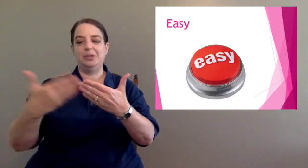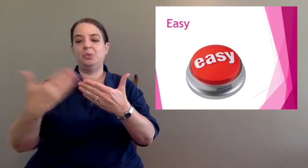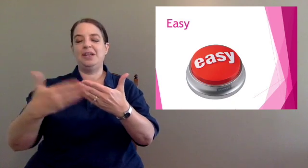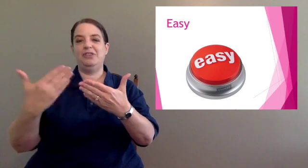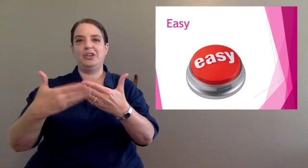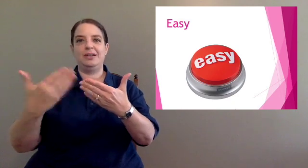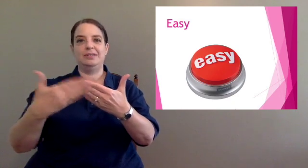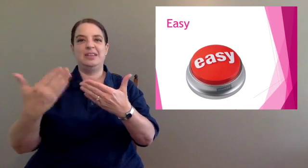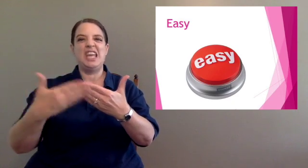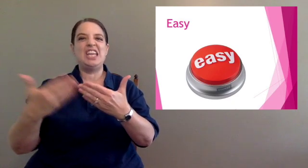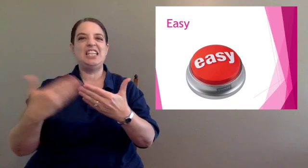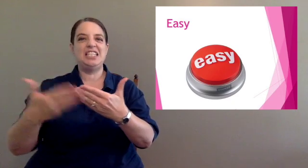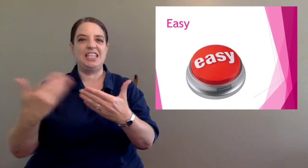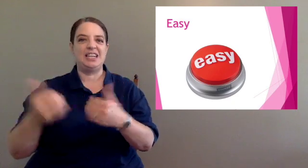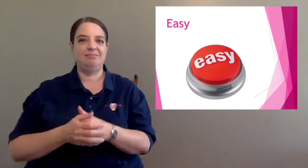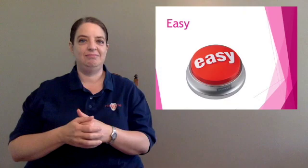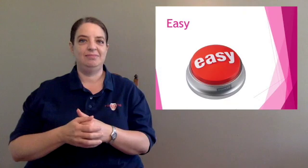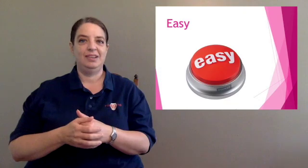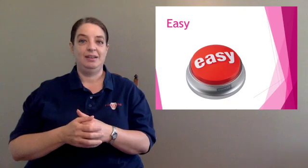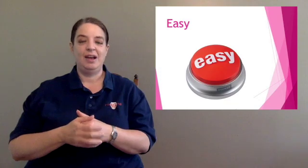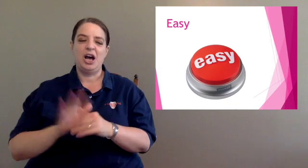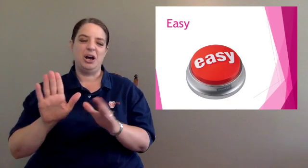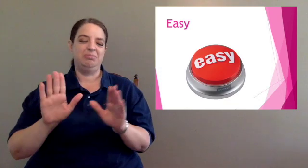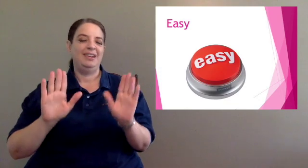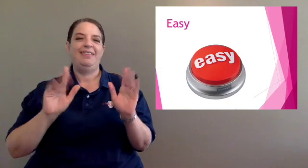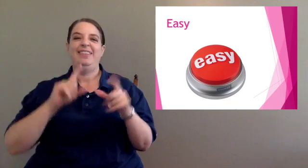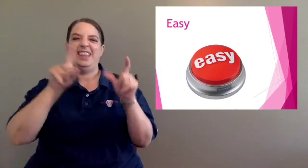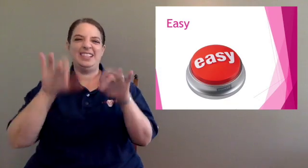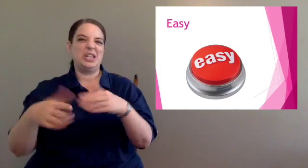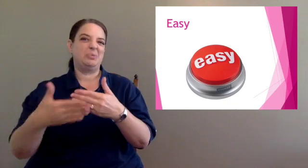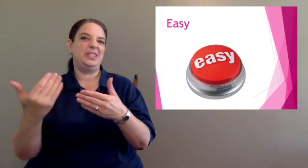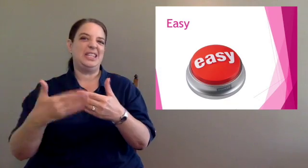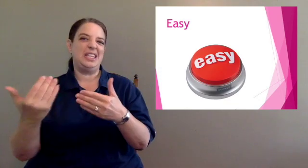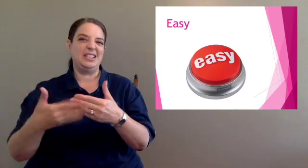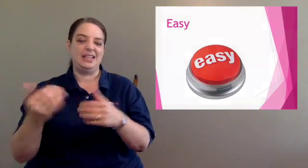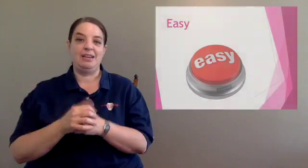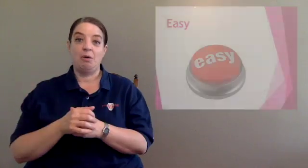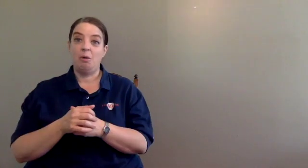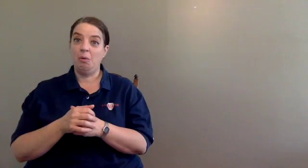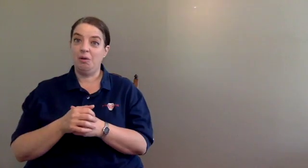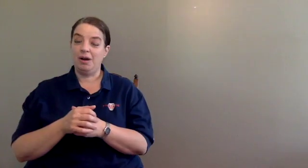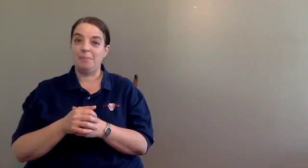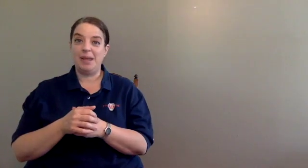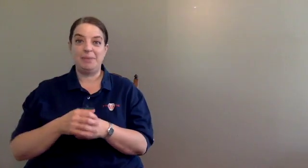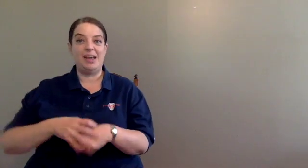weak fingernails. Easy. Oh, that test was easy. Or maybe it